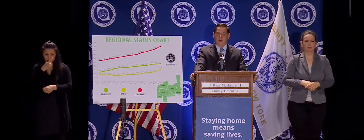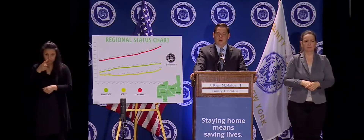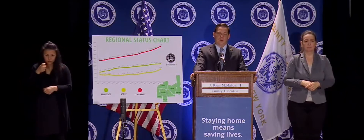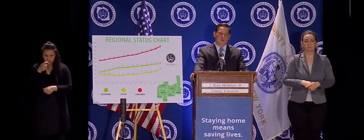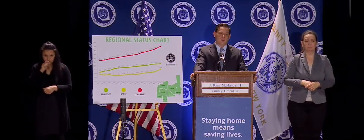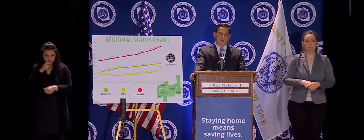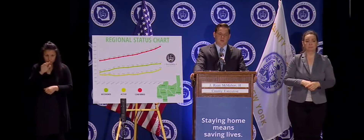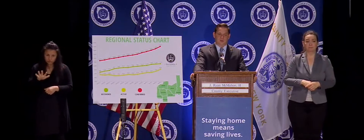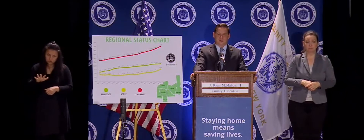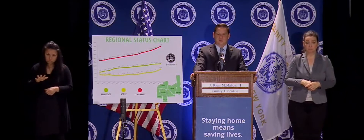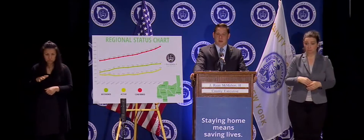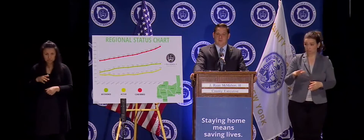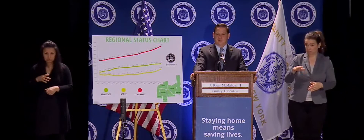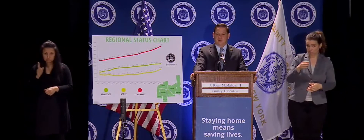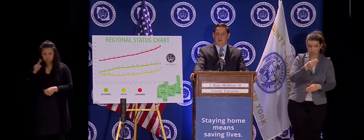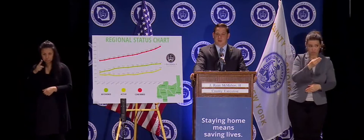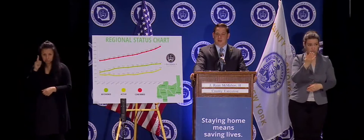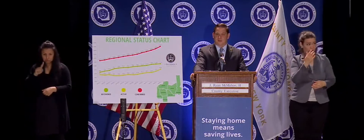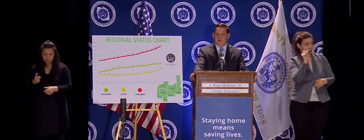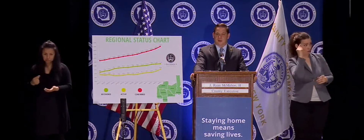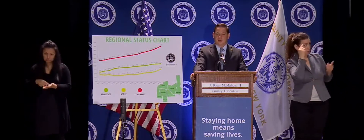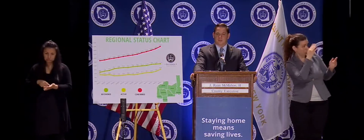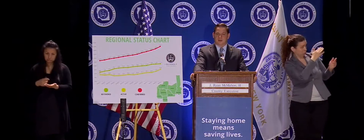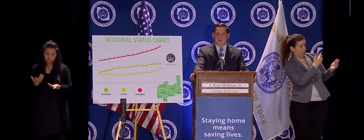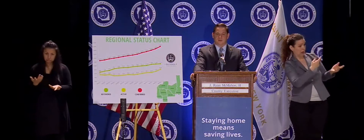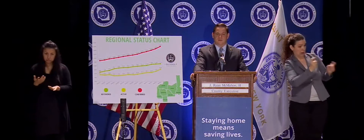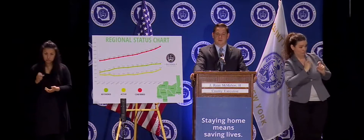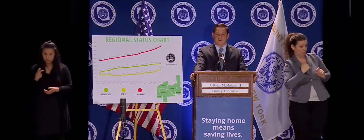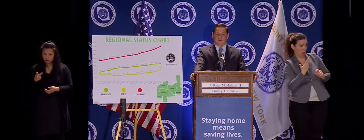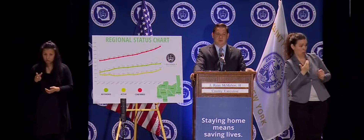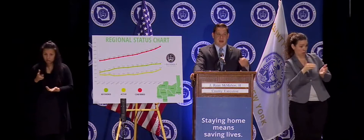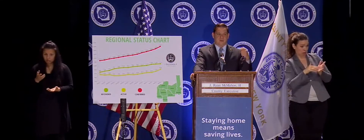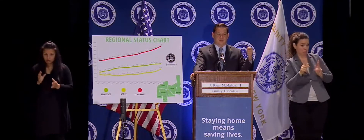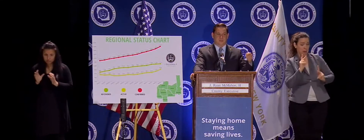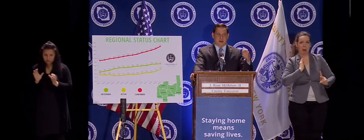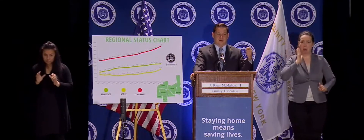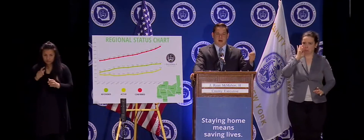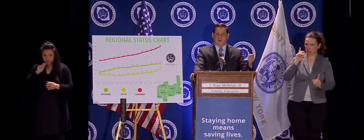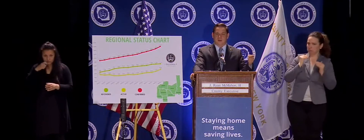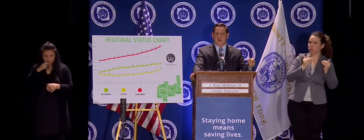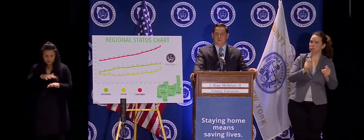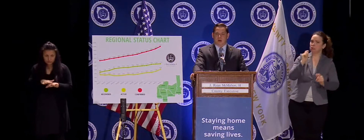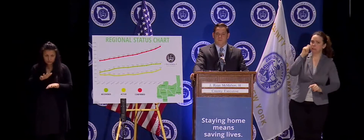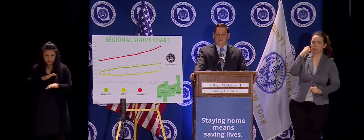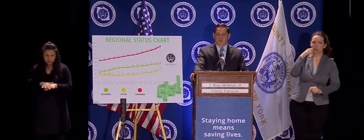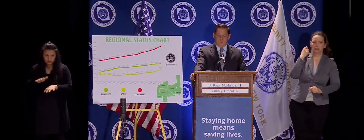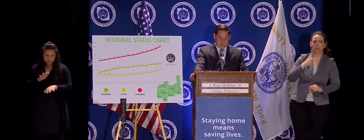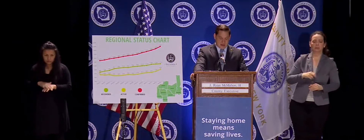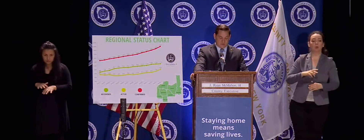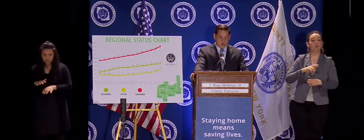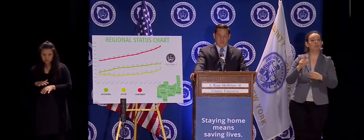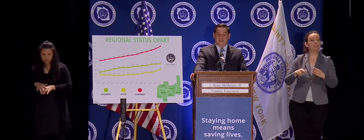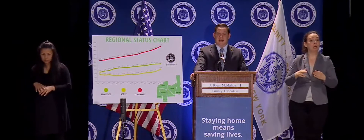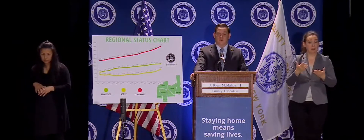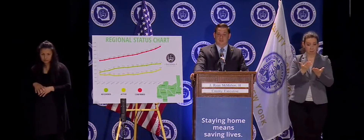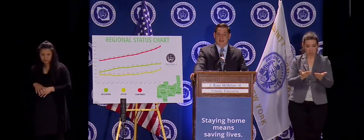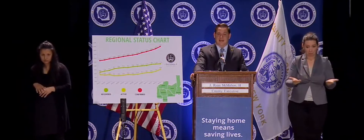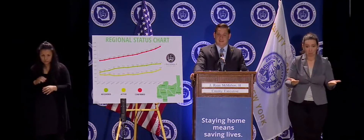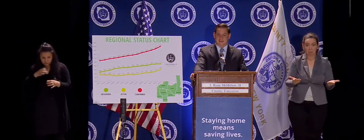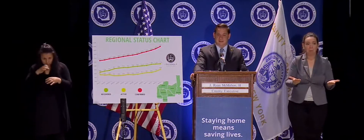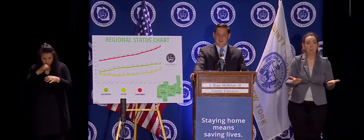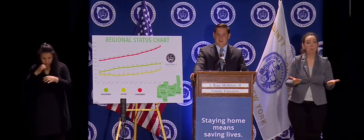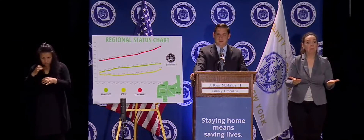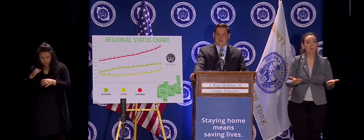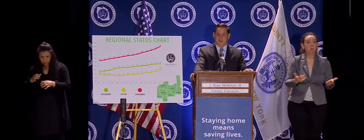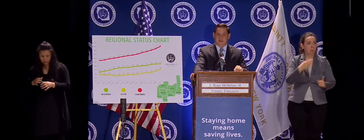do it tomorrow. We won't get the results back for 30 days because of the labs will get backlogged. But we have 13,000